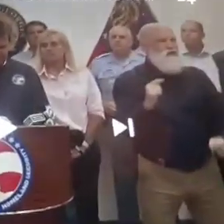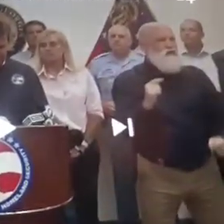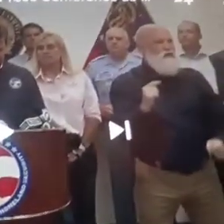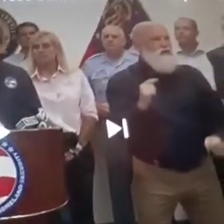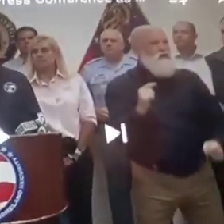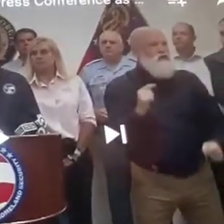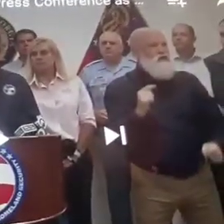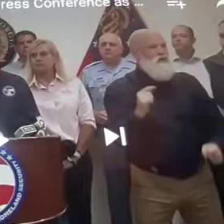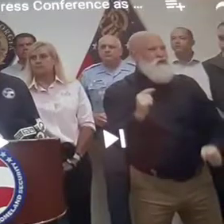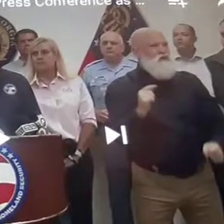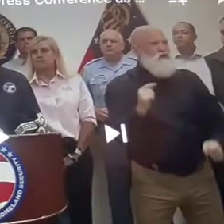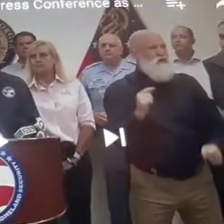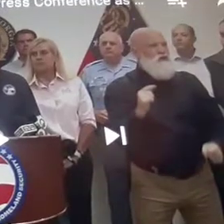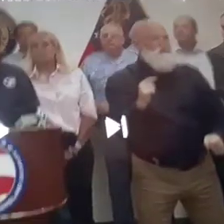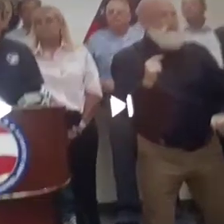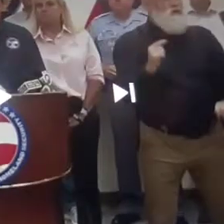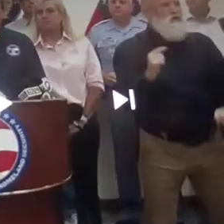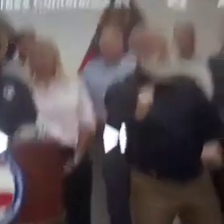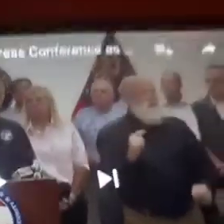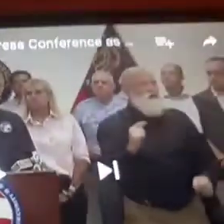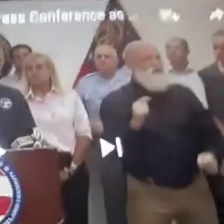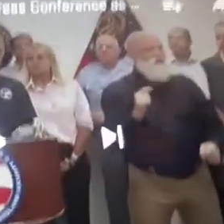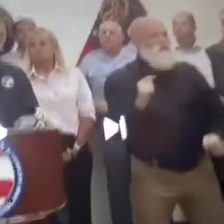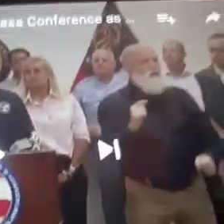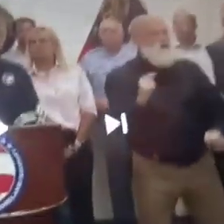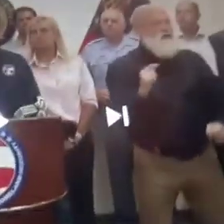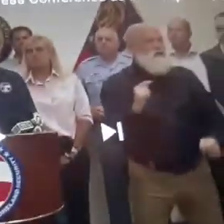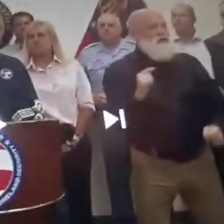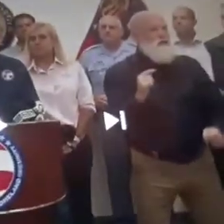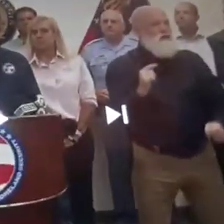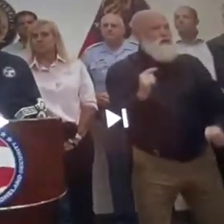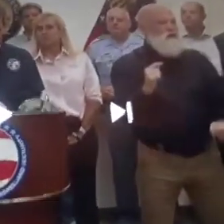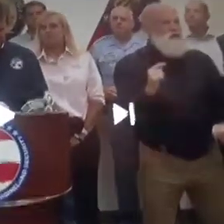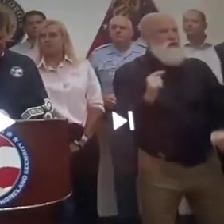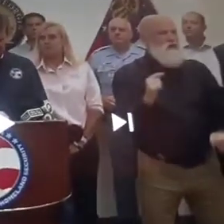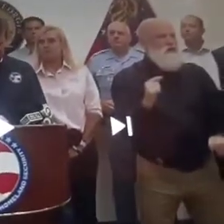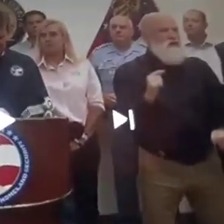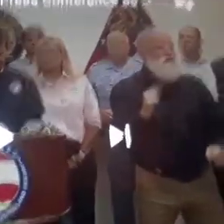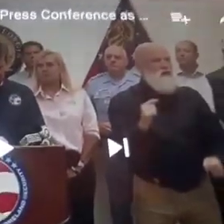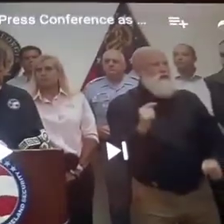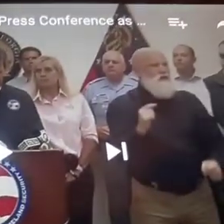on a couple other matters, and it touches on what I was just talking about